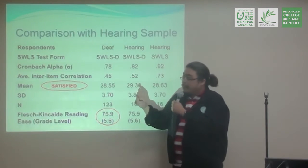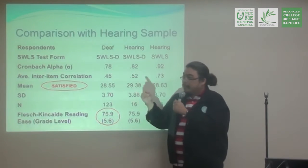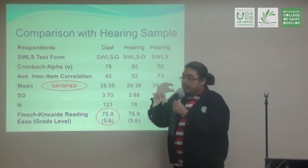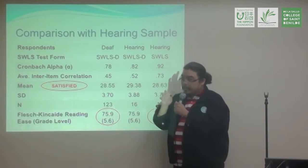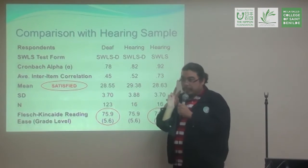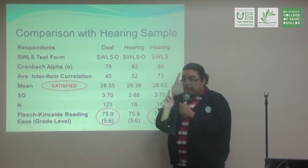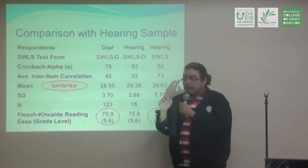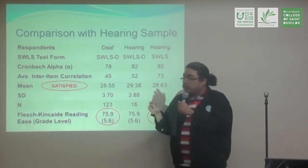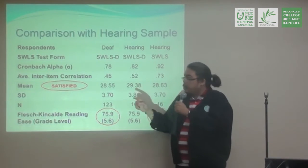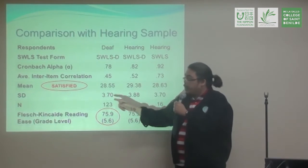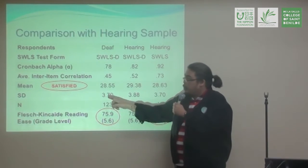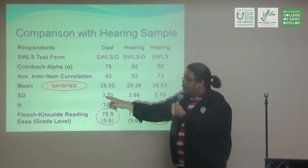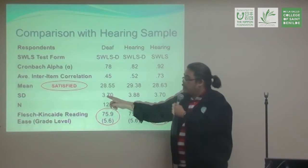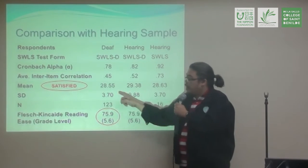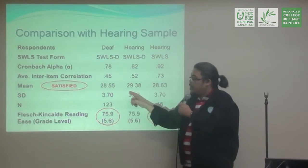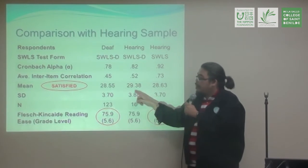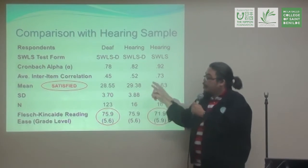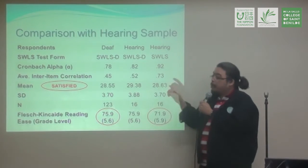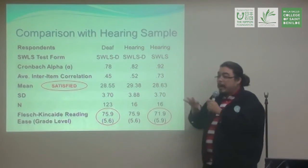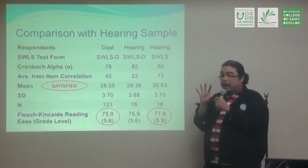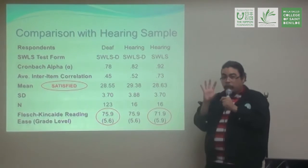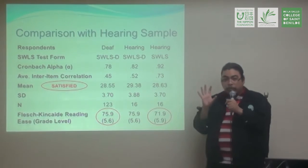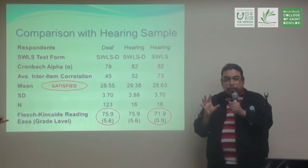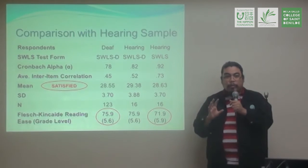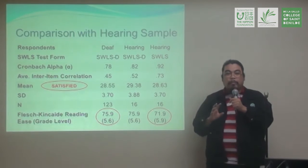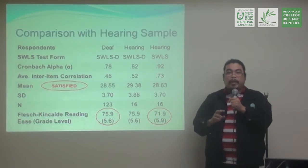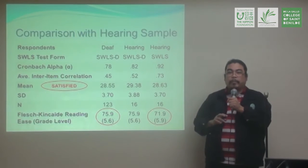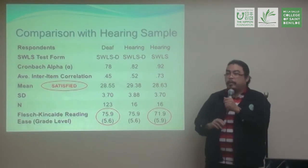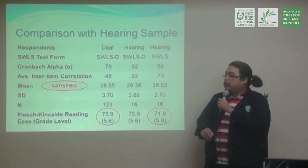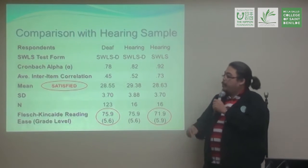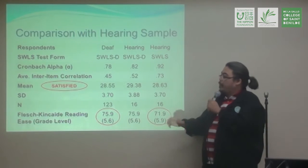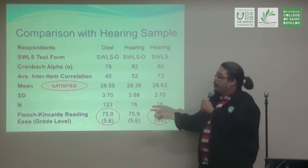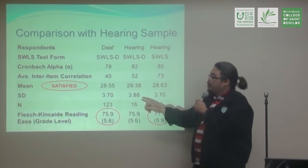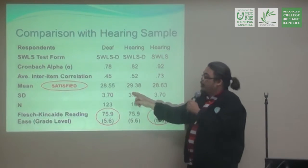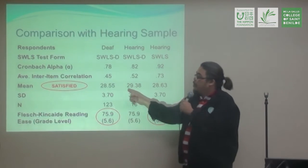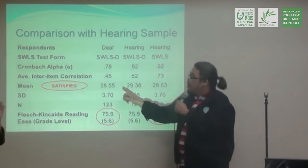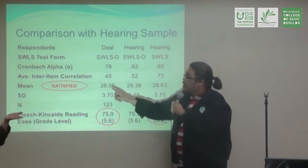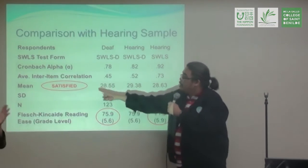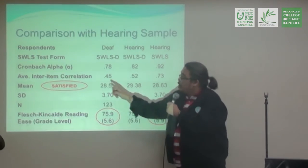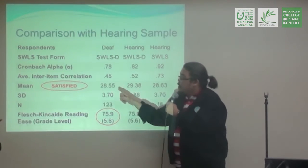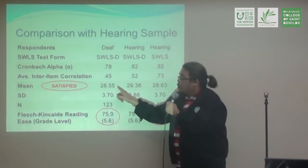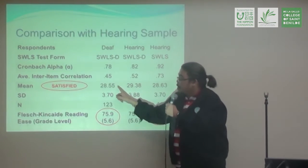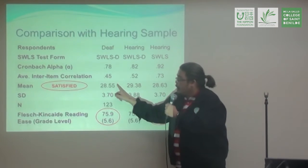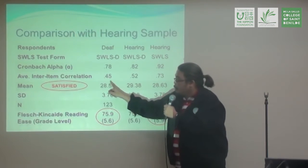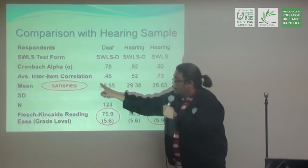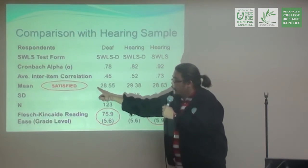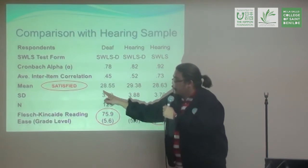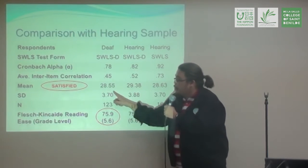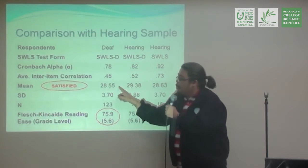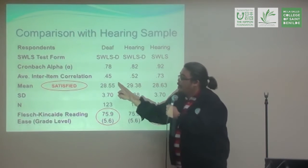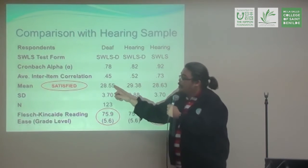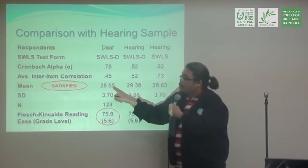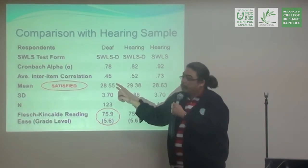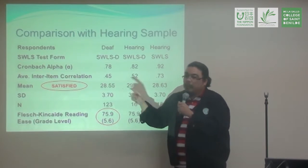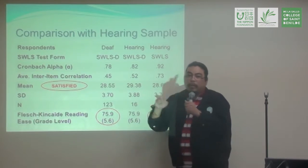now, given the same instrument within almost comparable population, especially for this population,